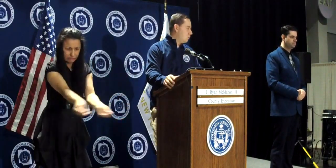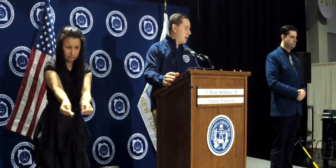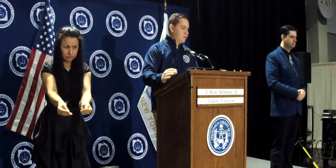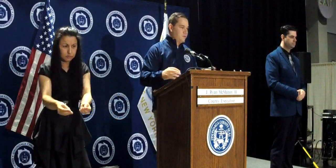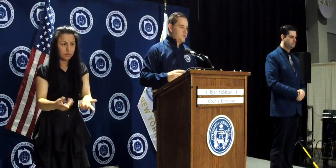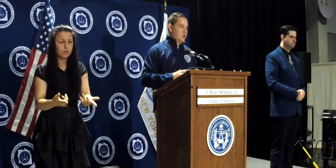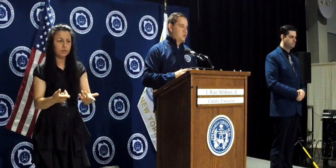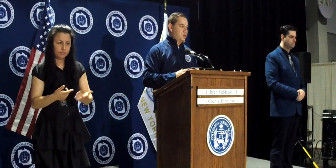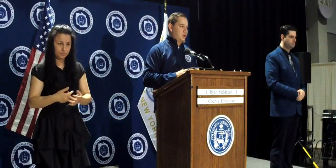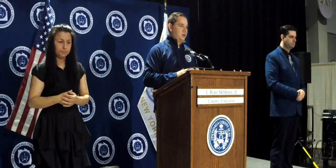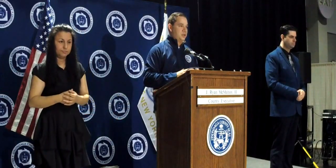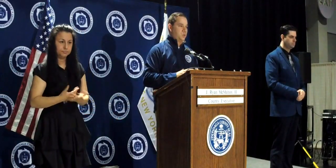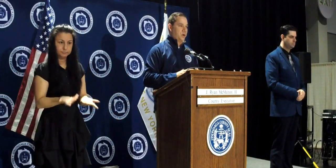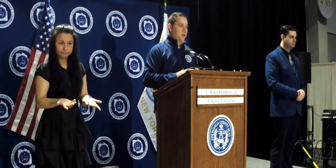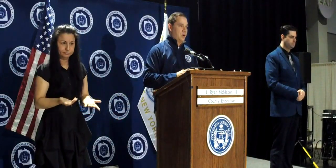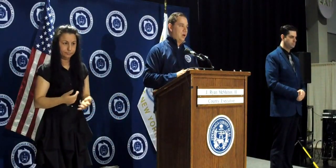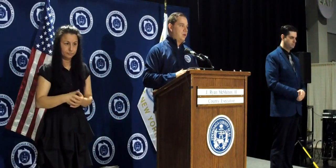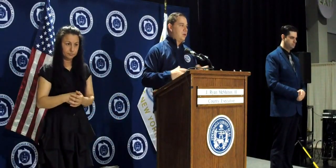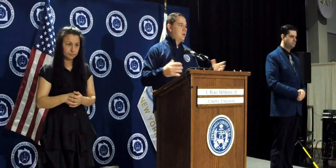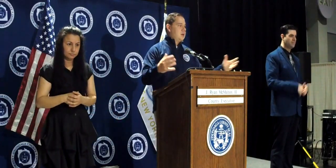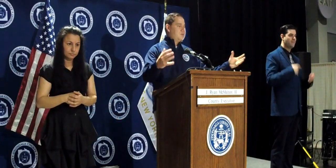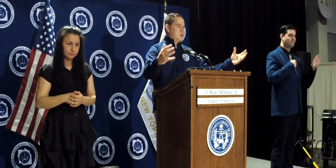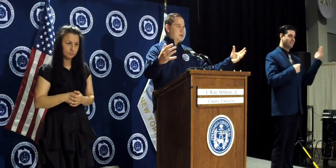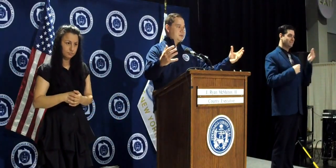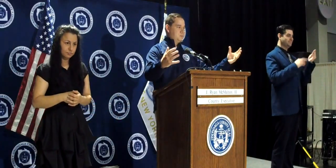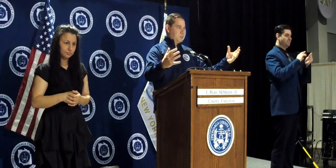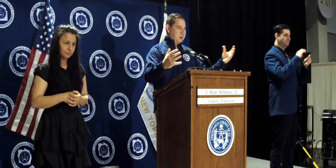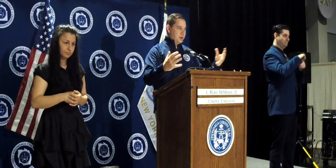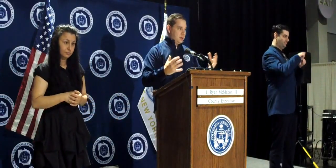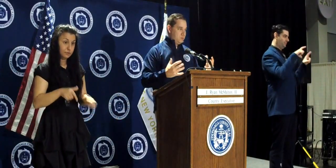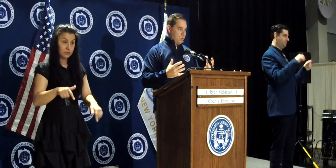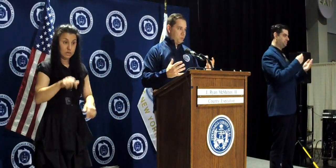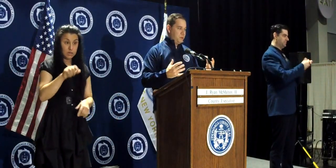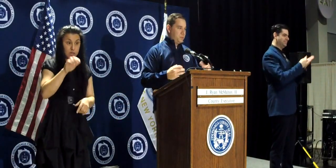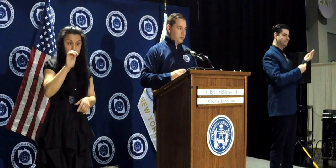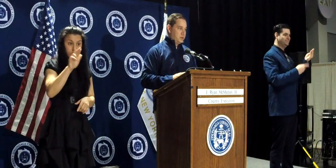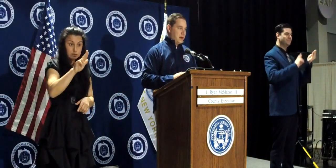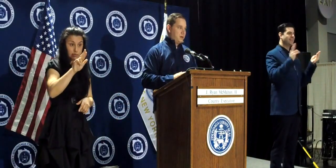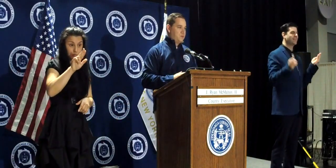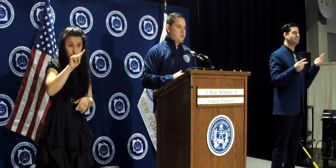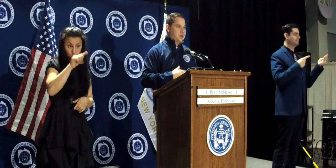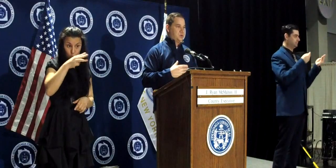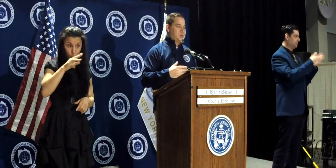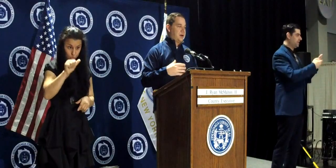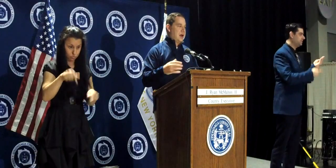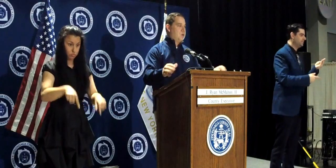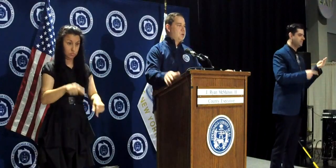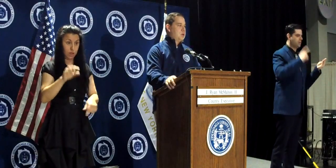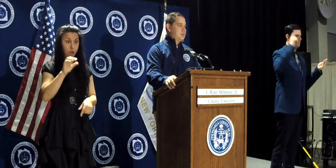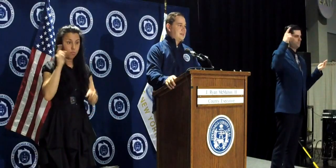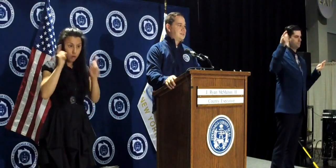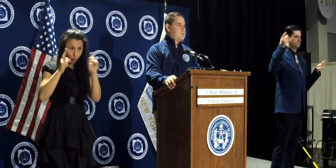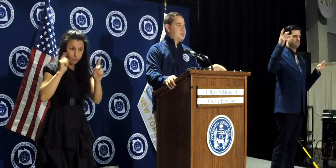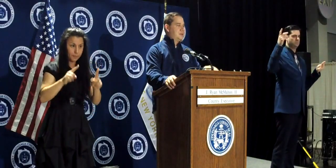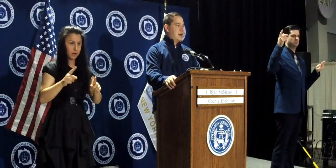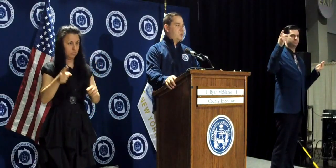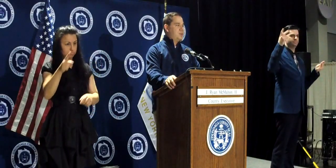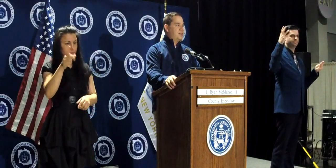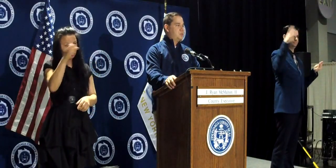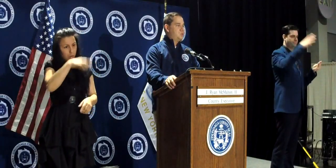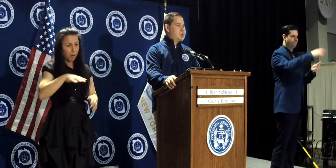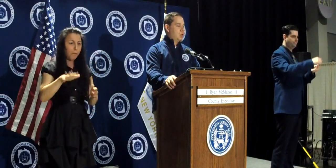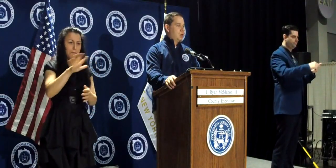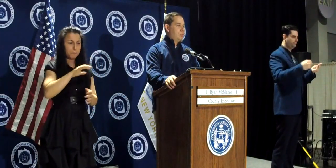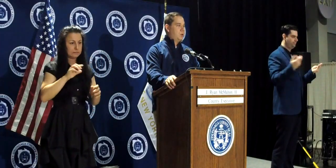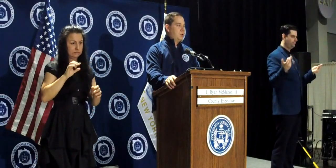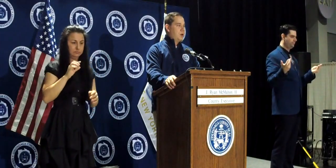So we have an infrastructure here. It's working well. If we need to bring in more people into that infrastructure right now, that's something that we